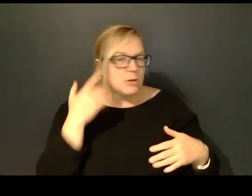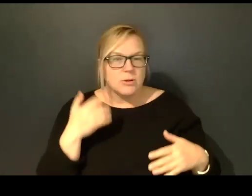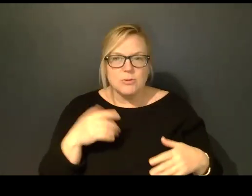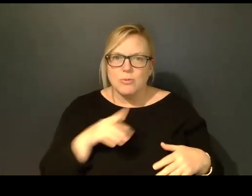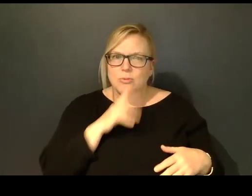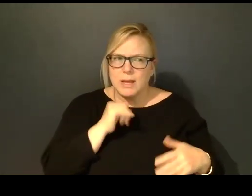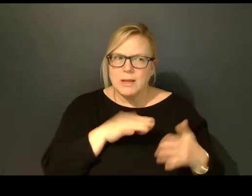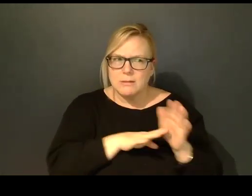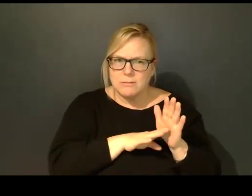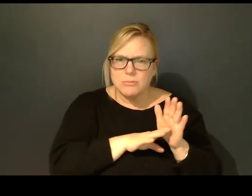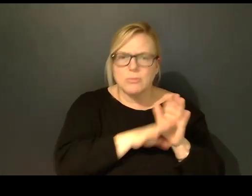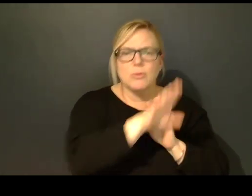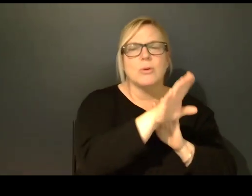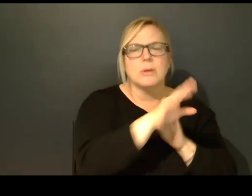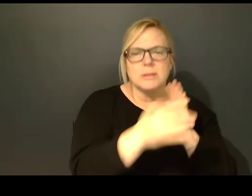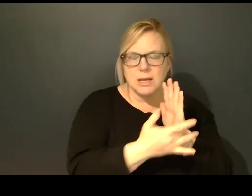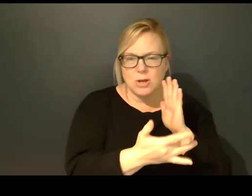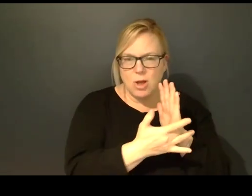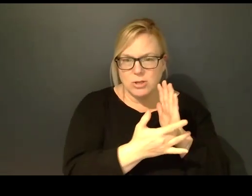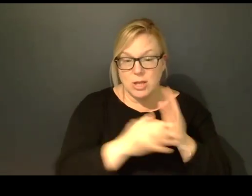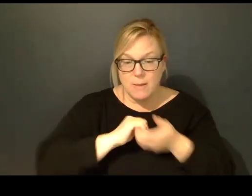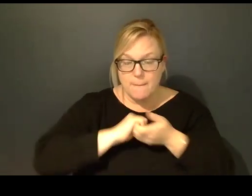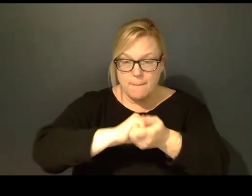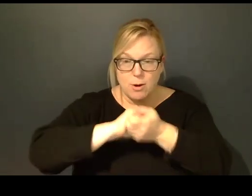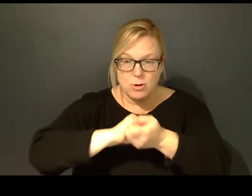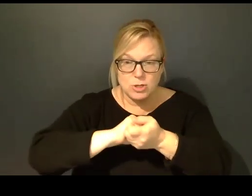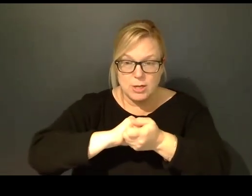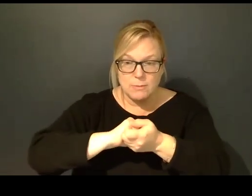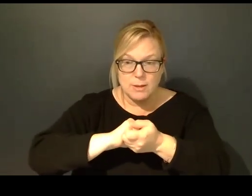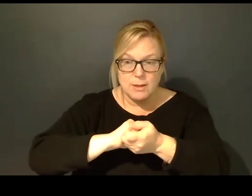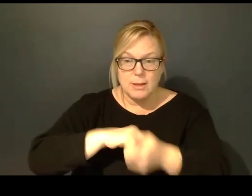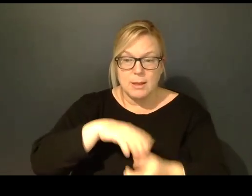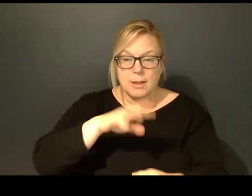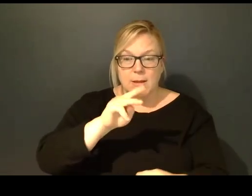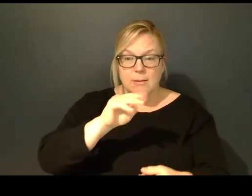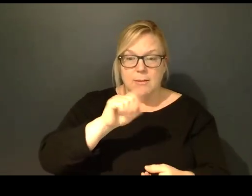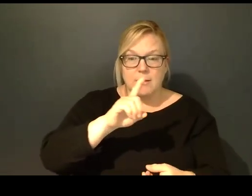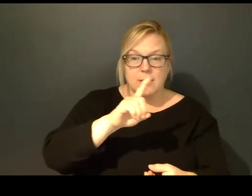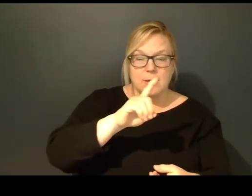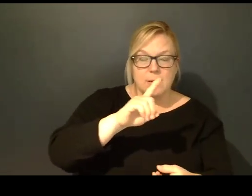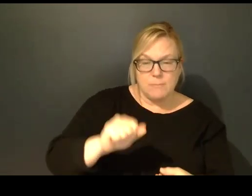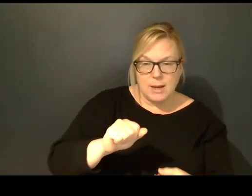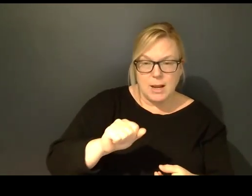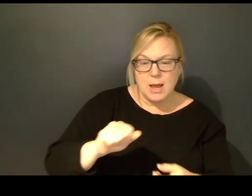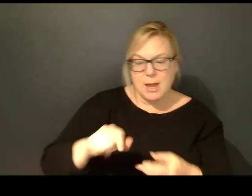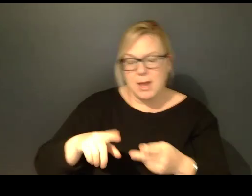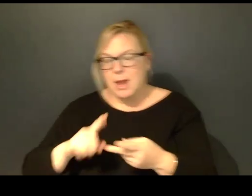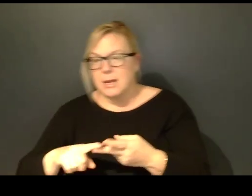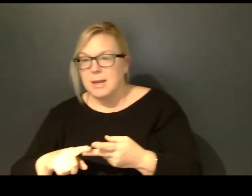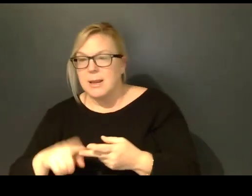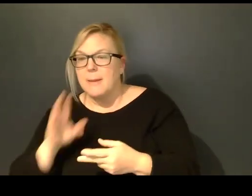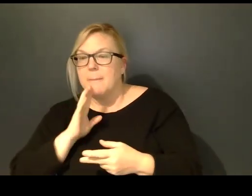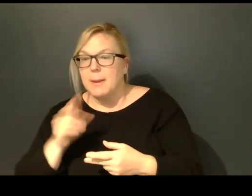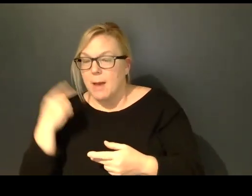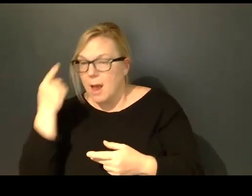evolving technology, and the partnership between Be My Eyes and Meta has taken this sort of broad market kind